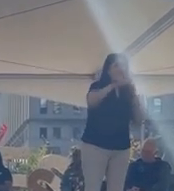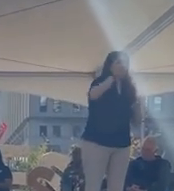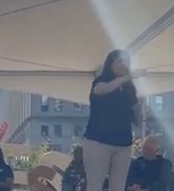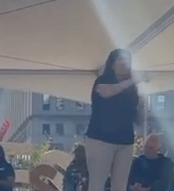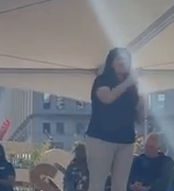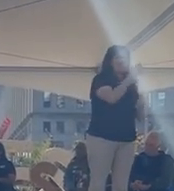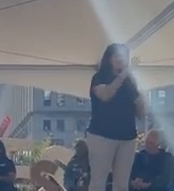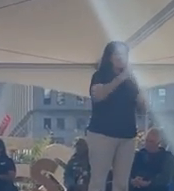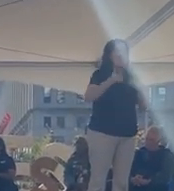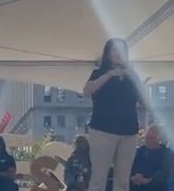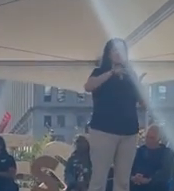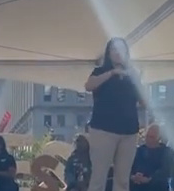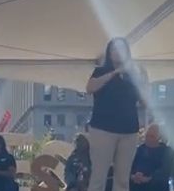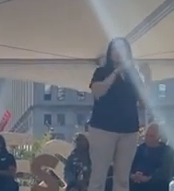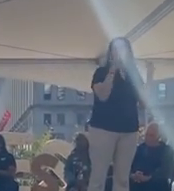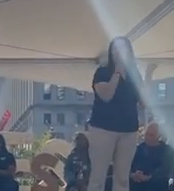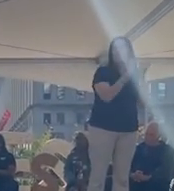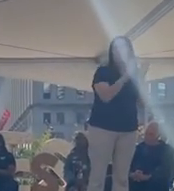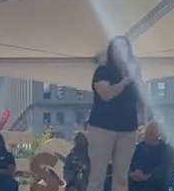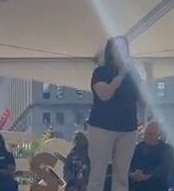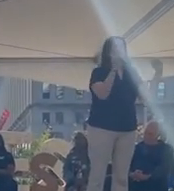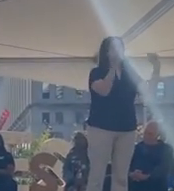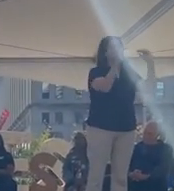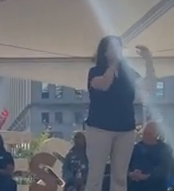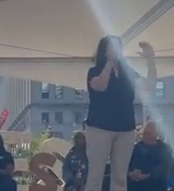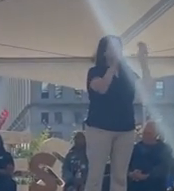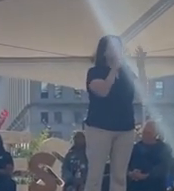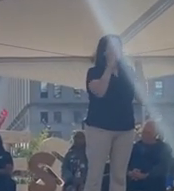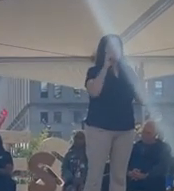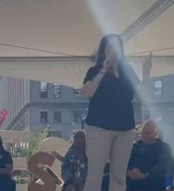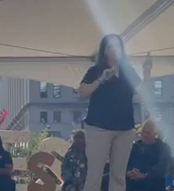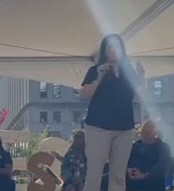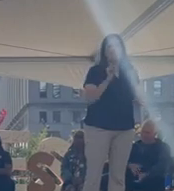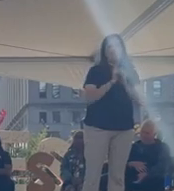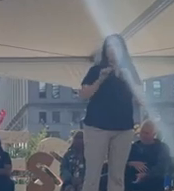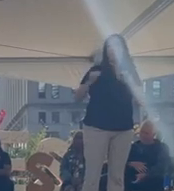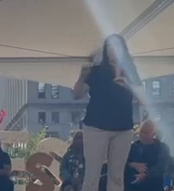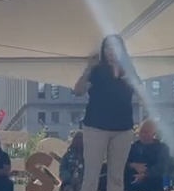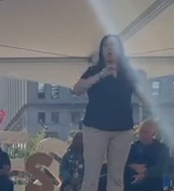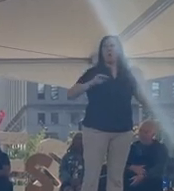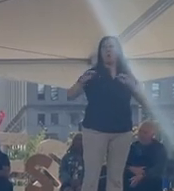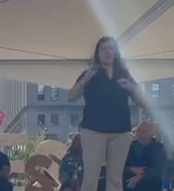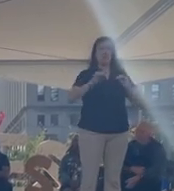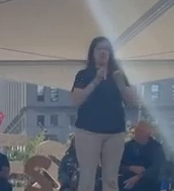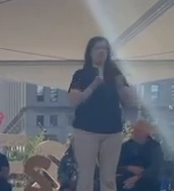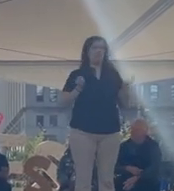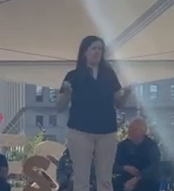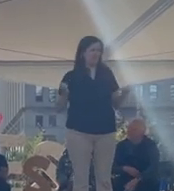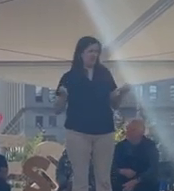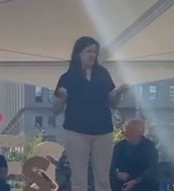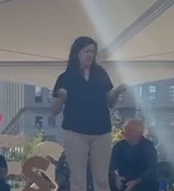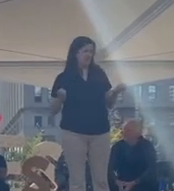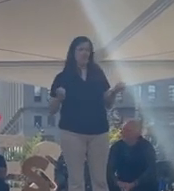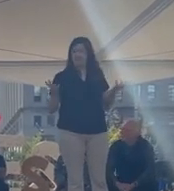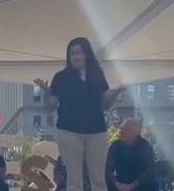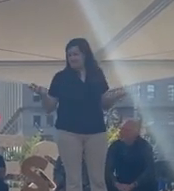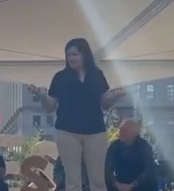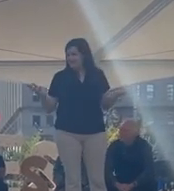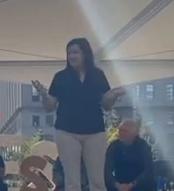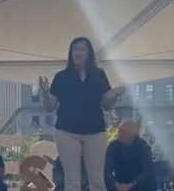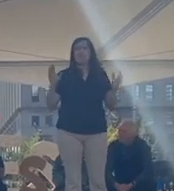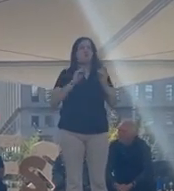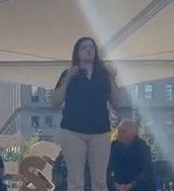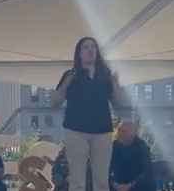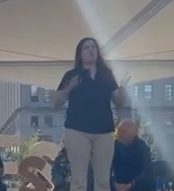with dance departments that have equal classes for people with mobility devices. And there isn't a means